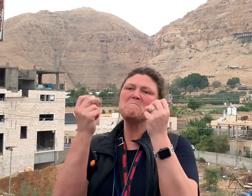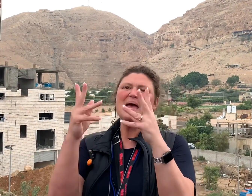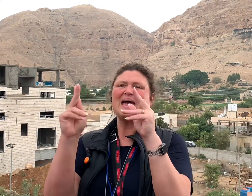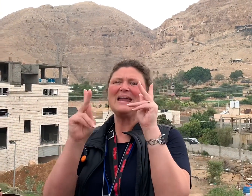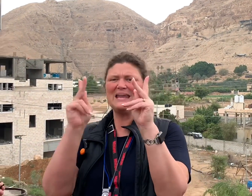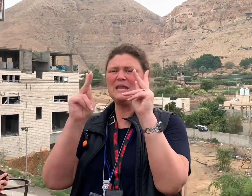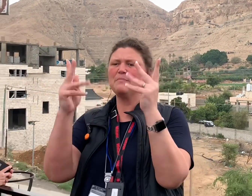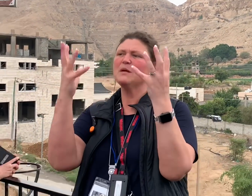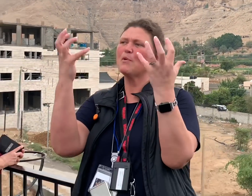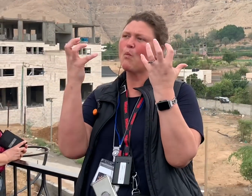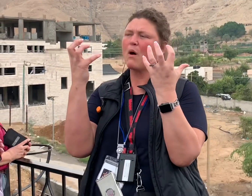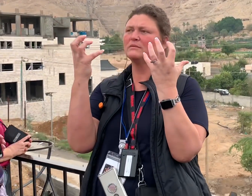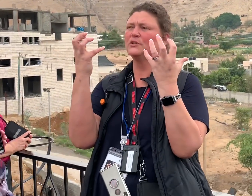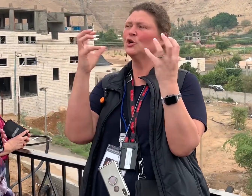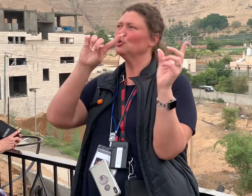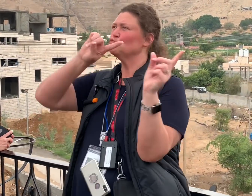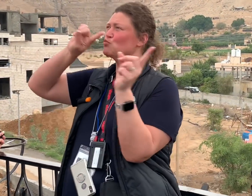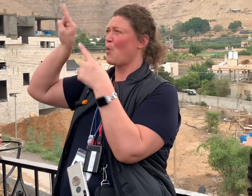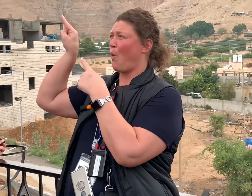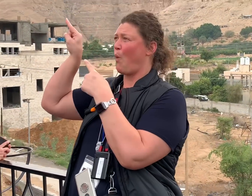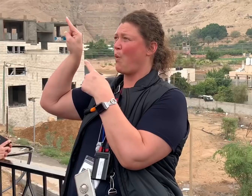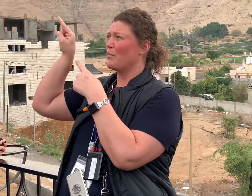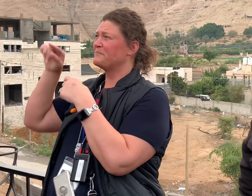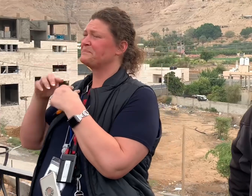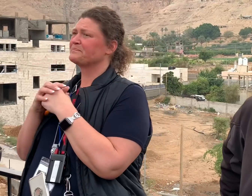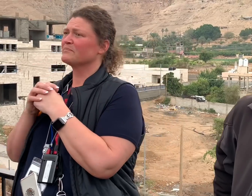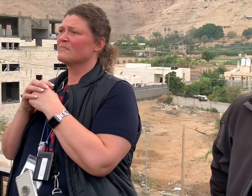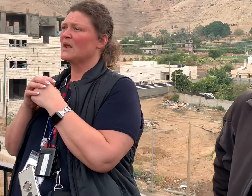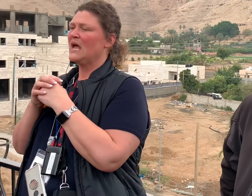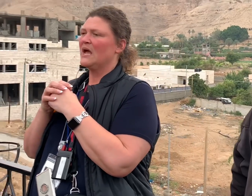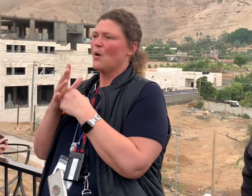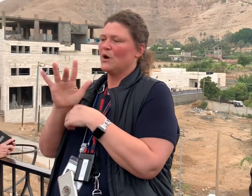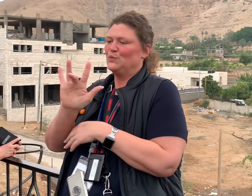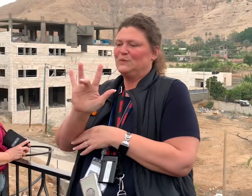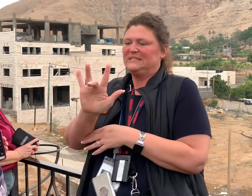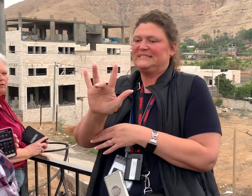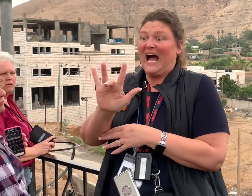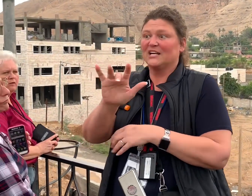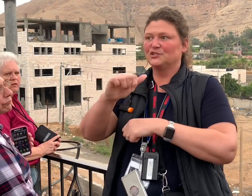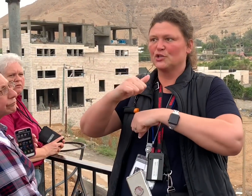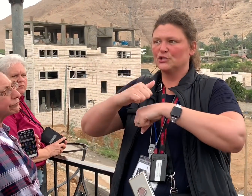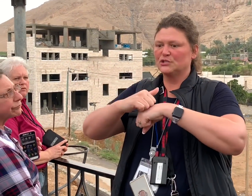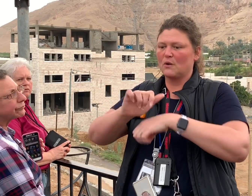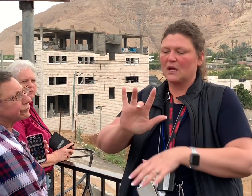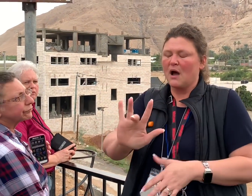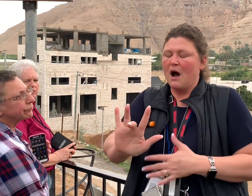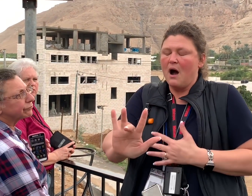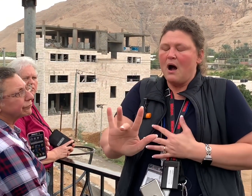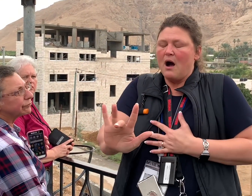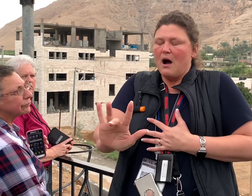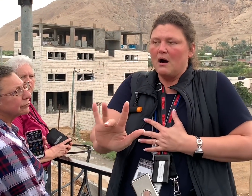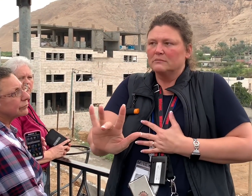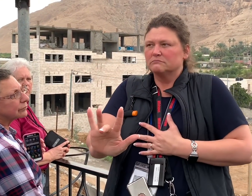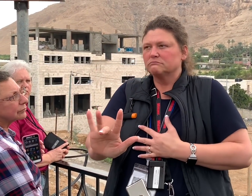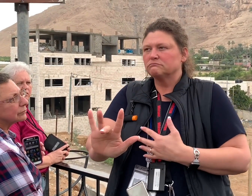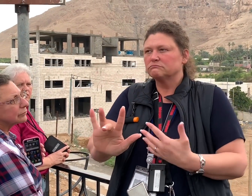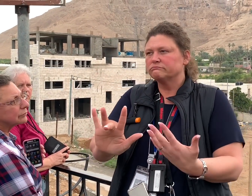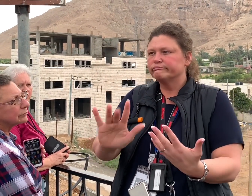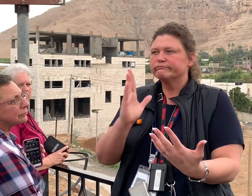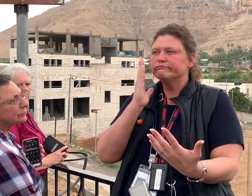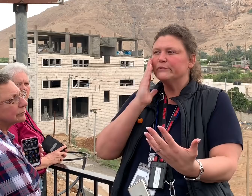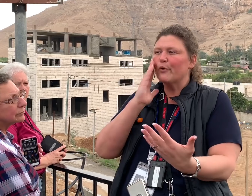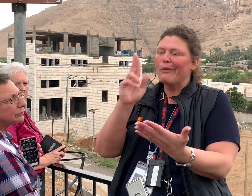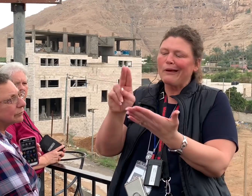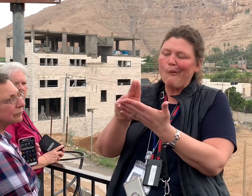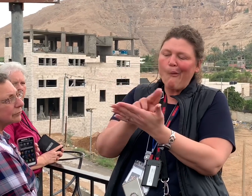pilgrims used to go there and touch the stone. I'm sure that you all know